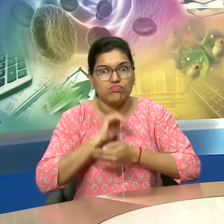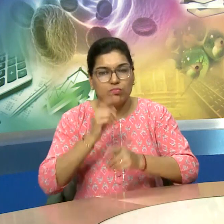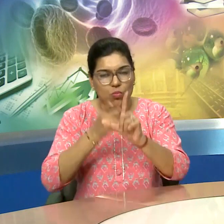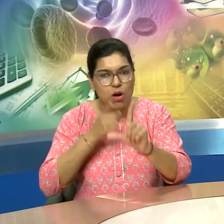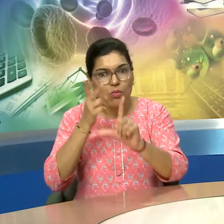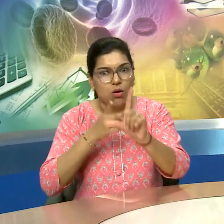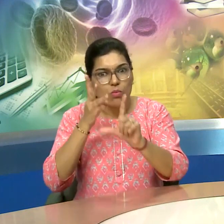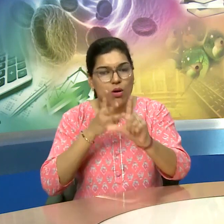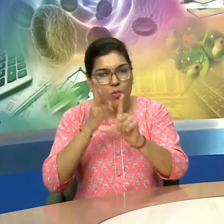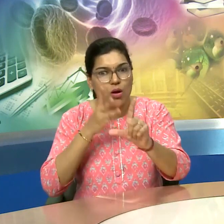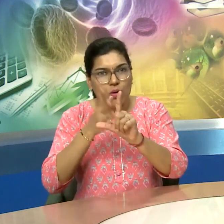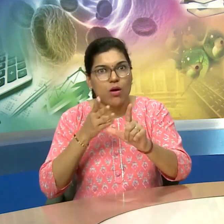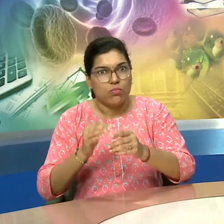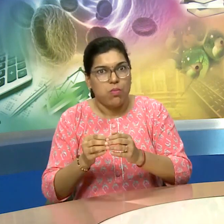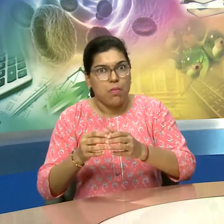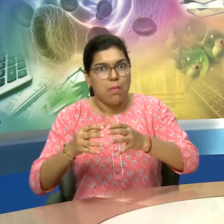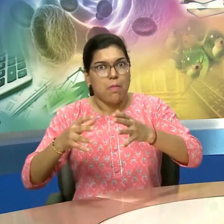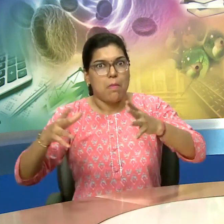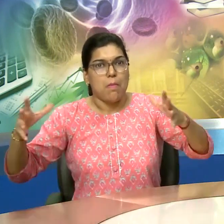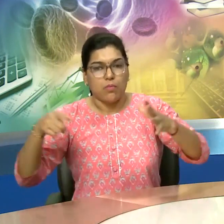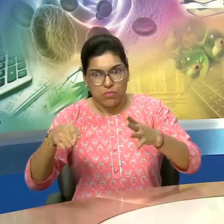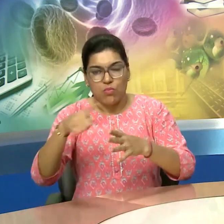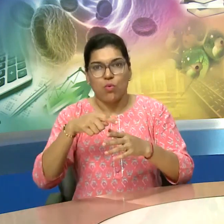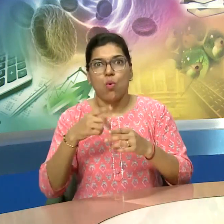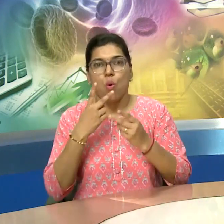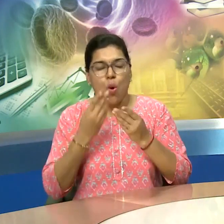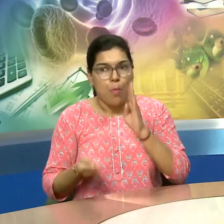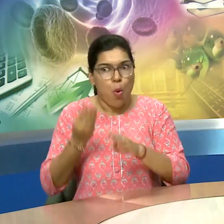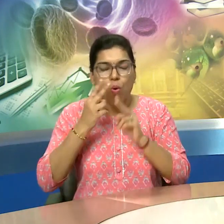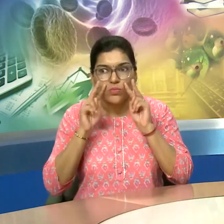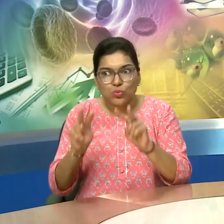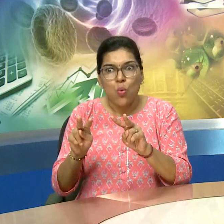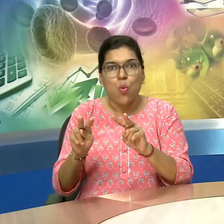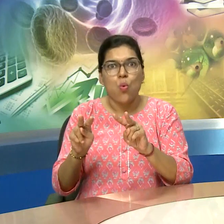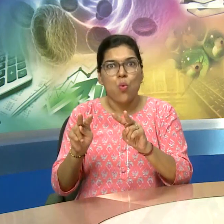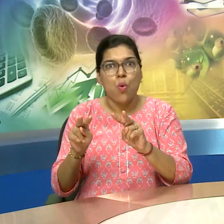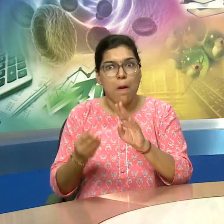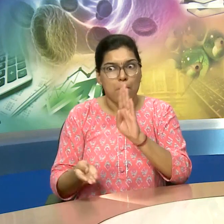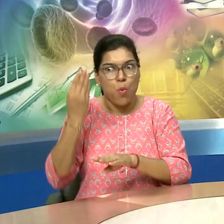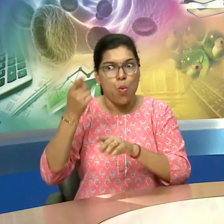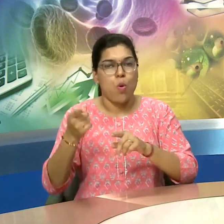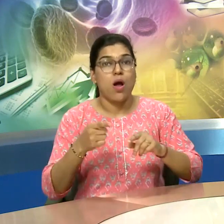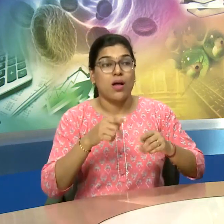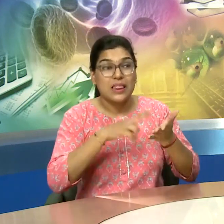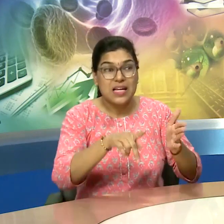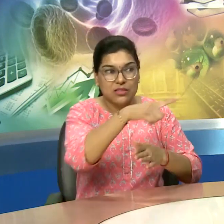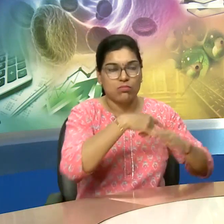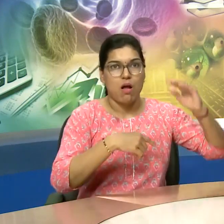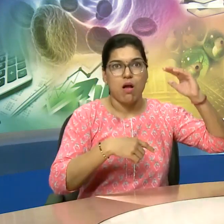All these are natural places, and humans have over the years